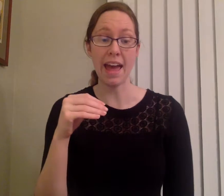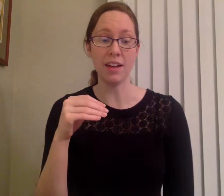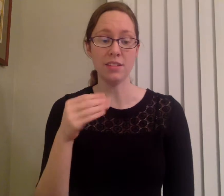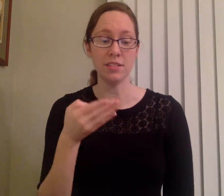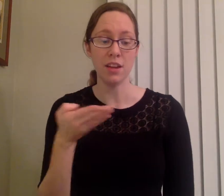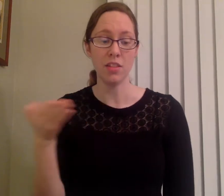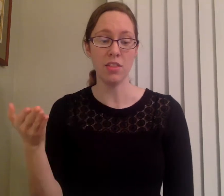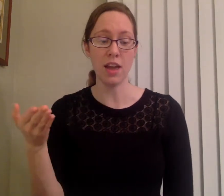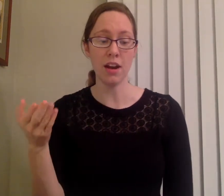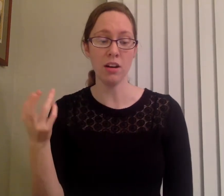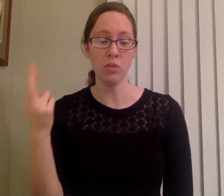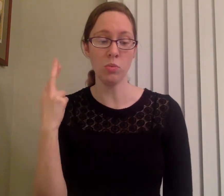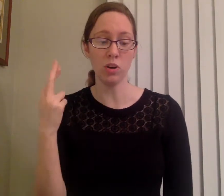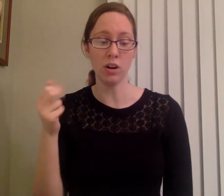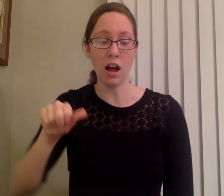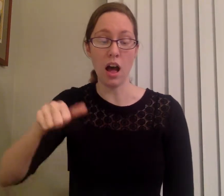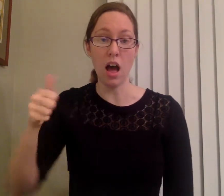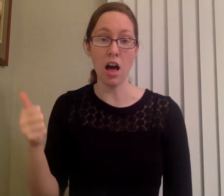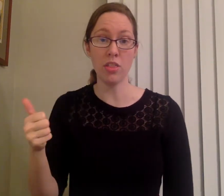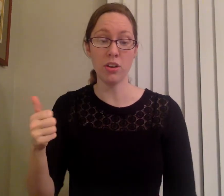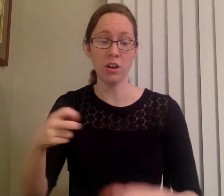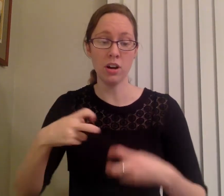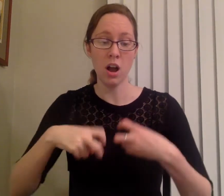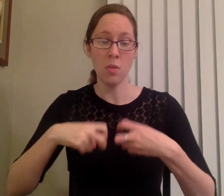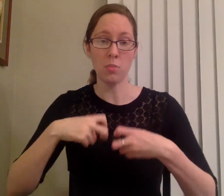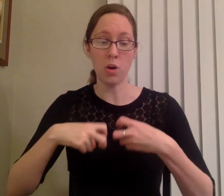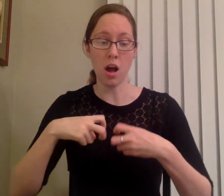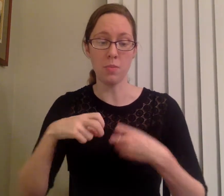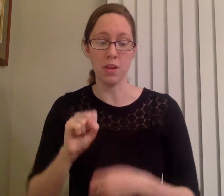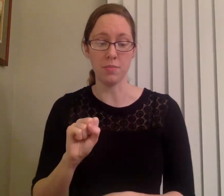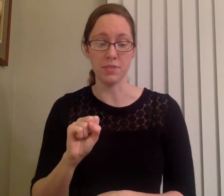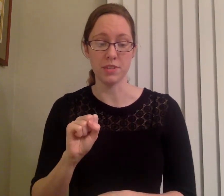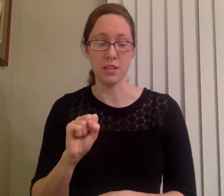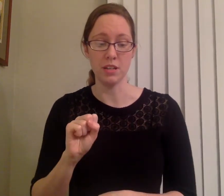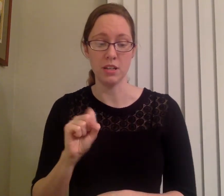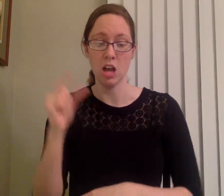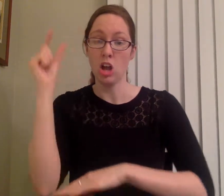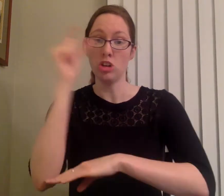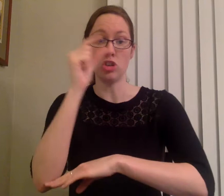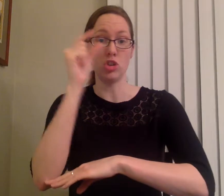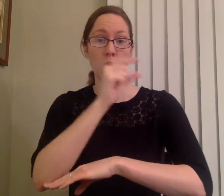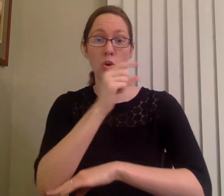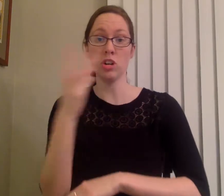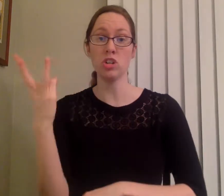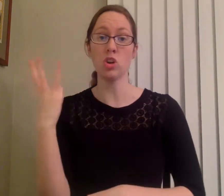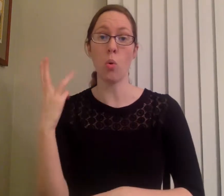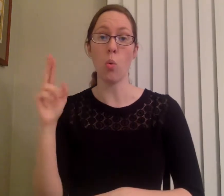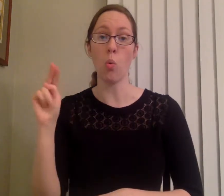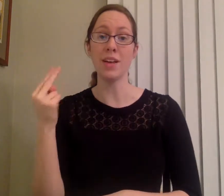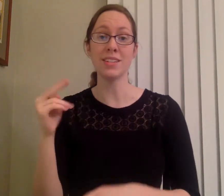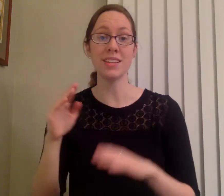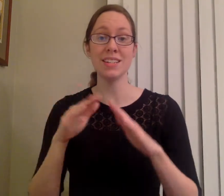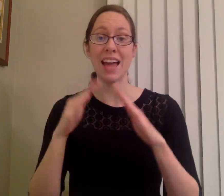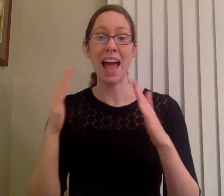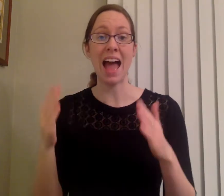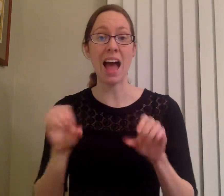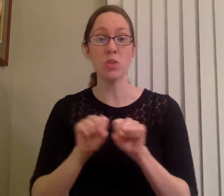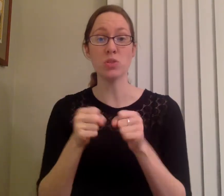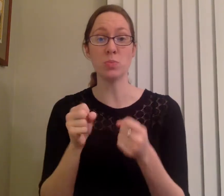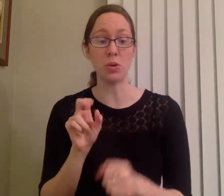And there were other problems. George wasn't housebroken.